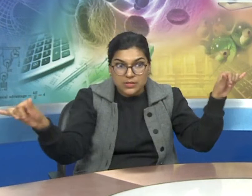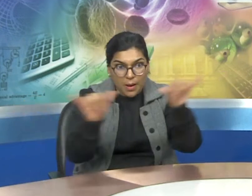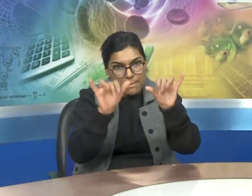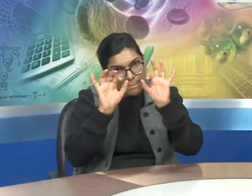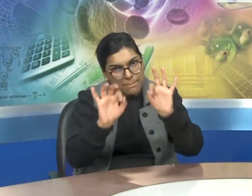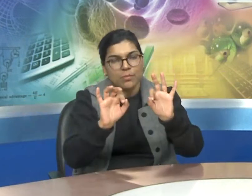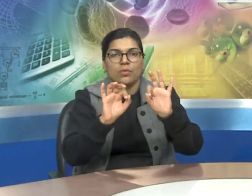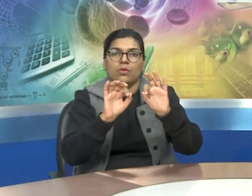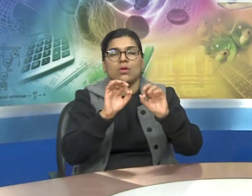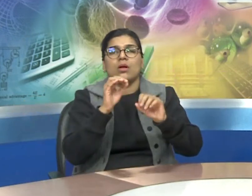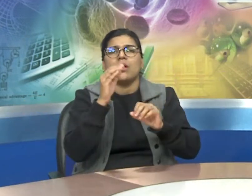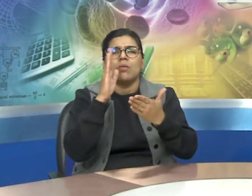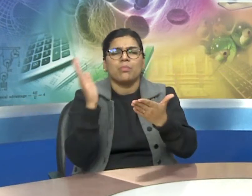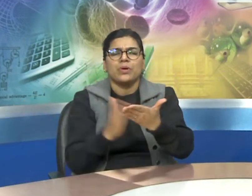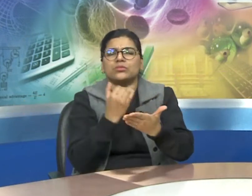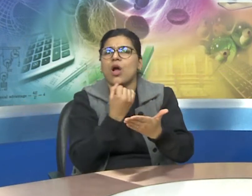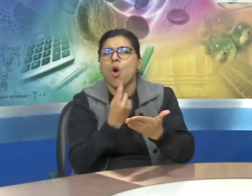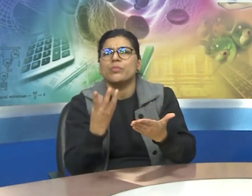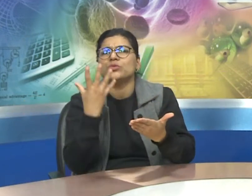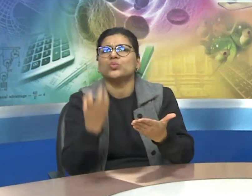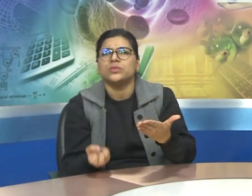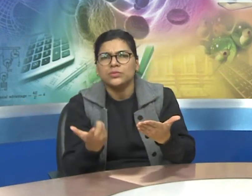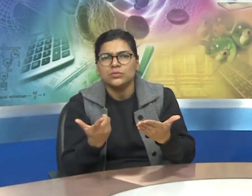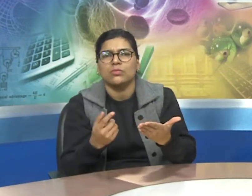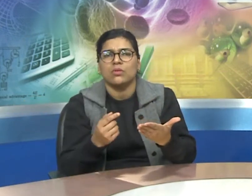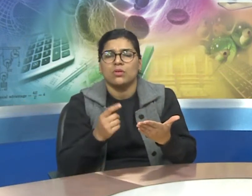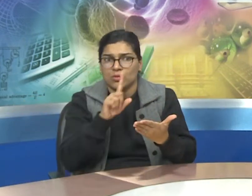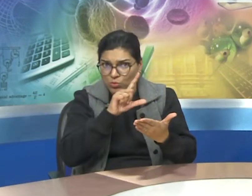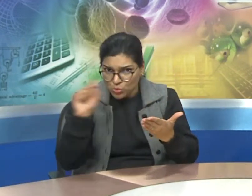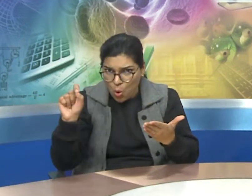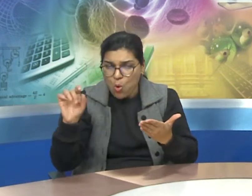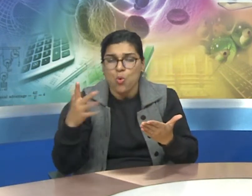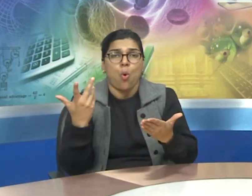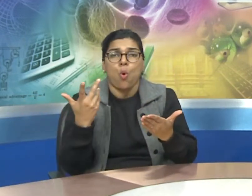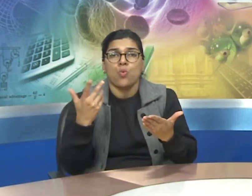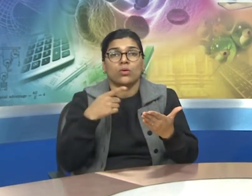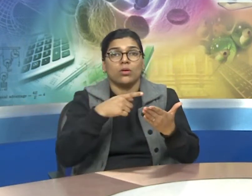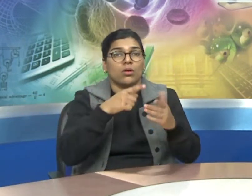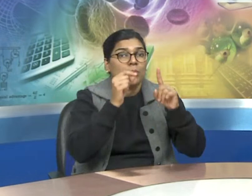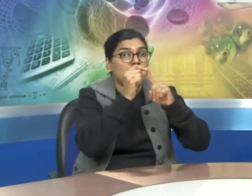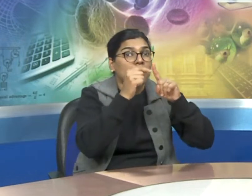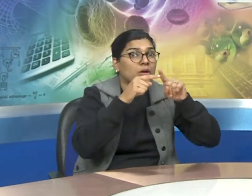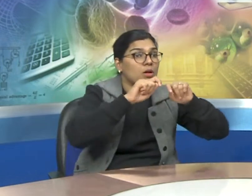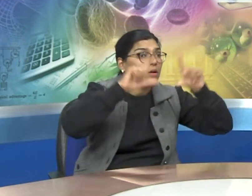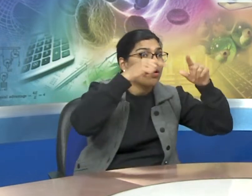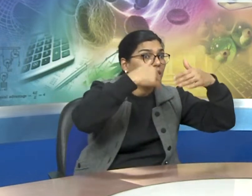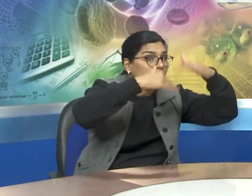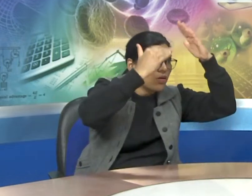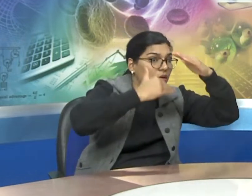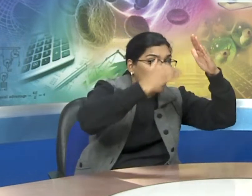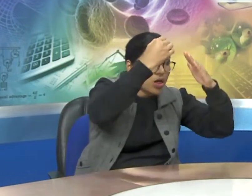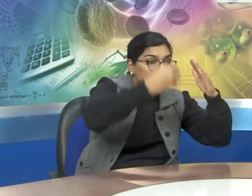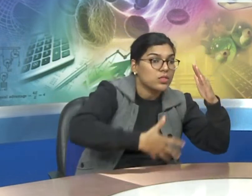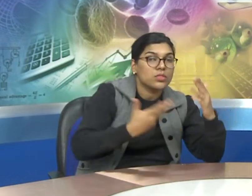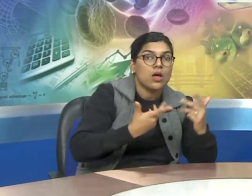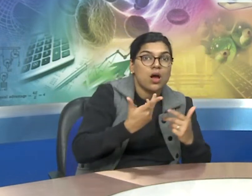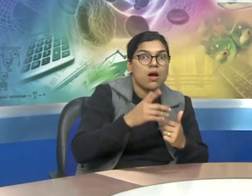you have to connect your printer with your content. Like if there is any PPT, PowerPoint